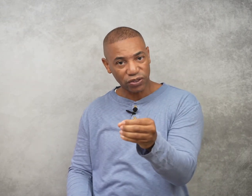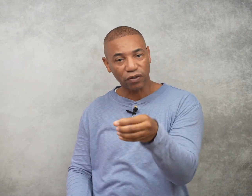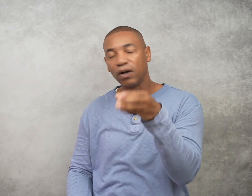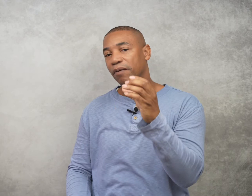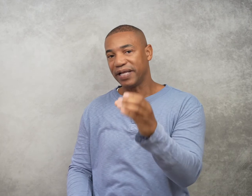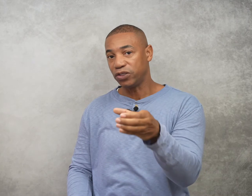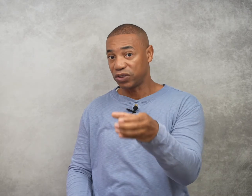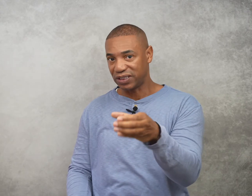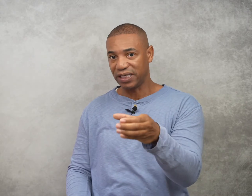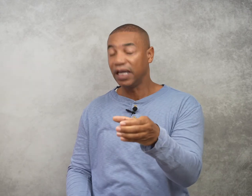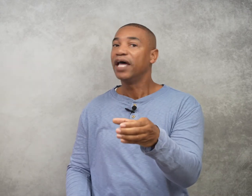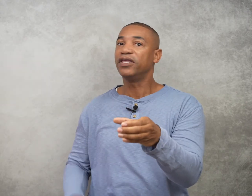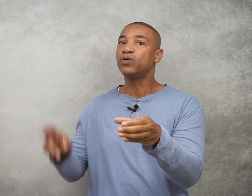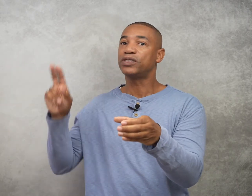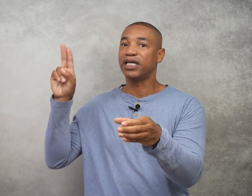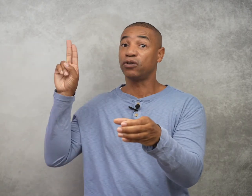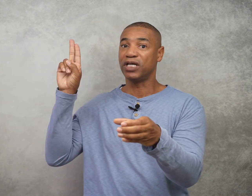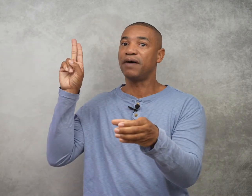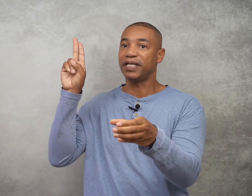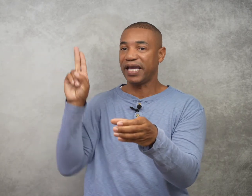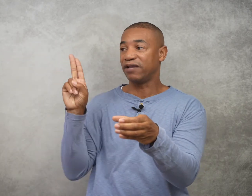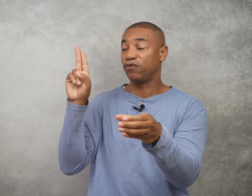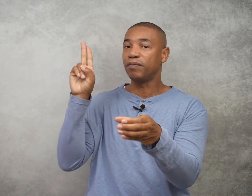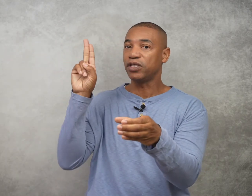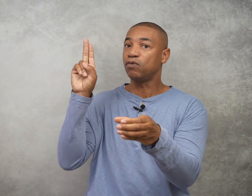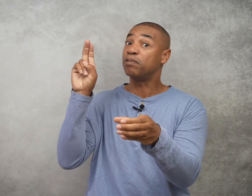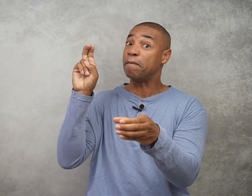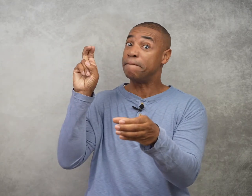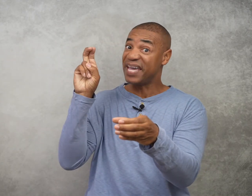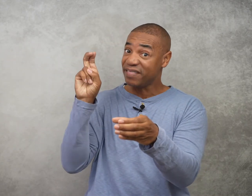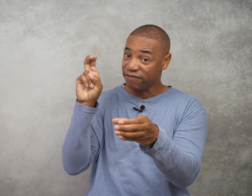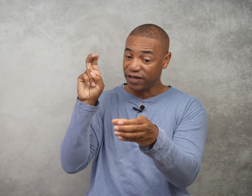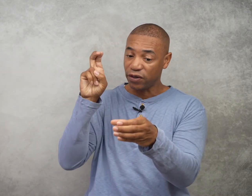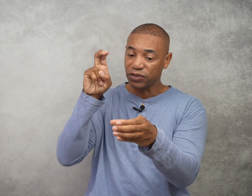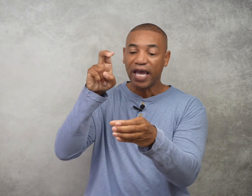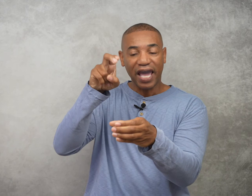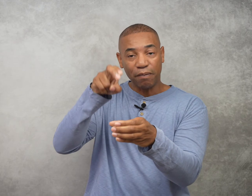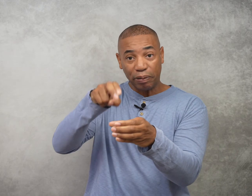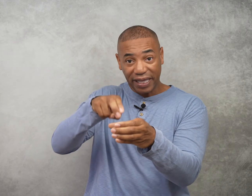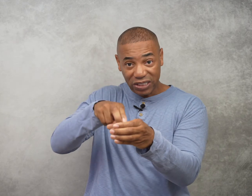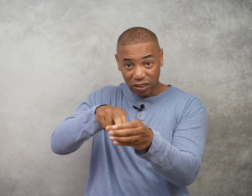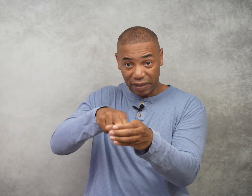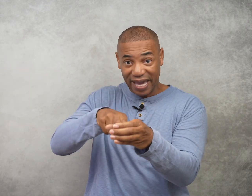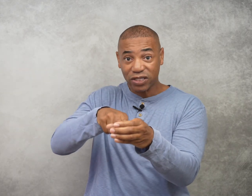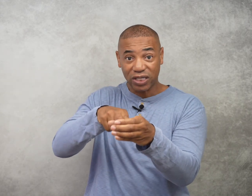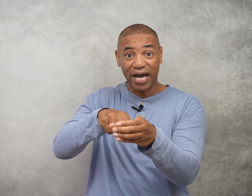0, but I use a C. Then you will take your dominant hand, form a U, but bend the fingers and place them inside